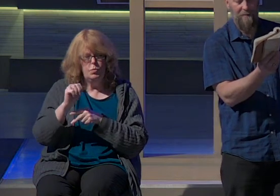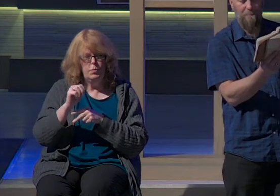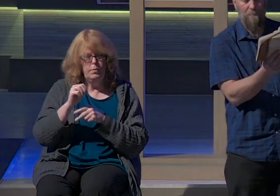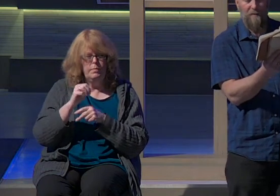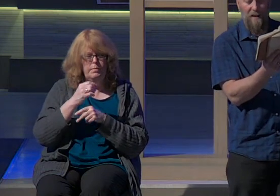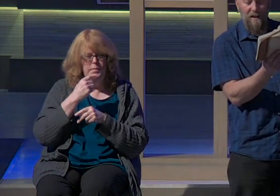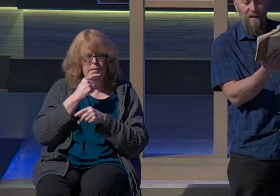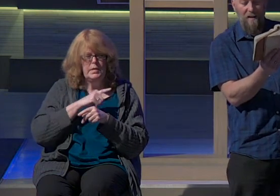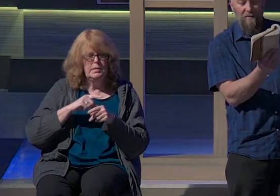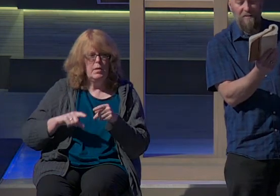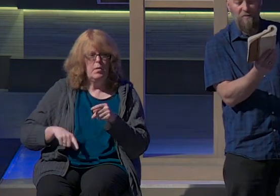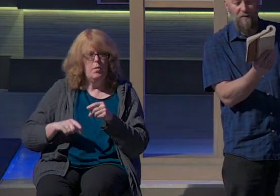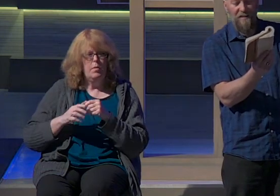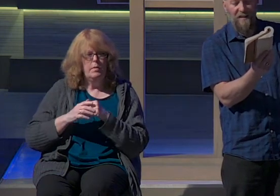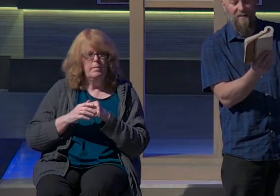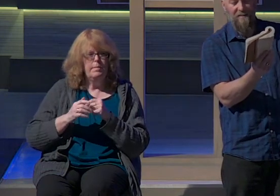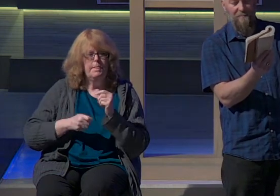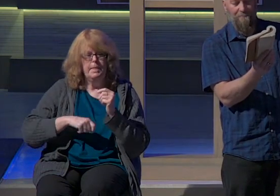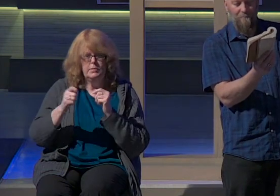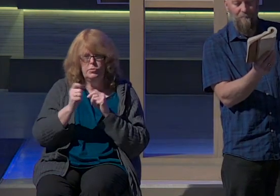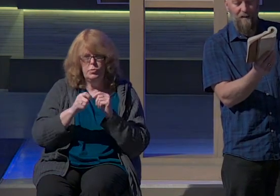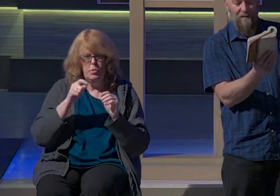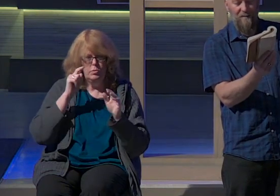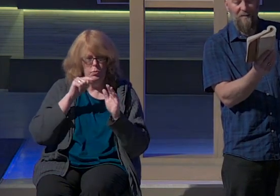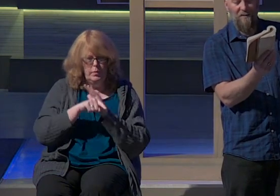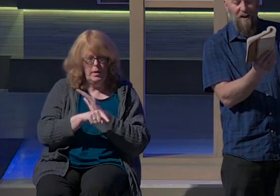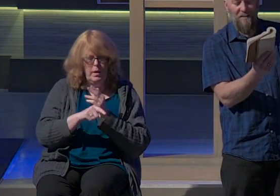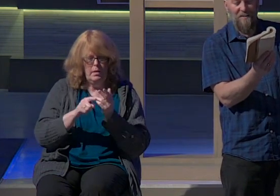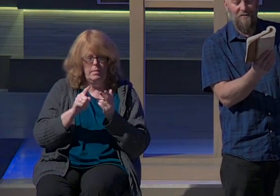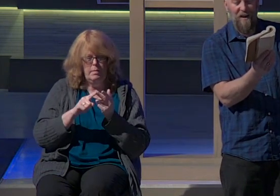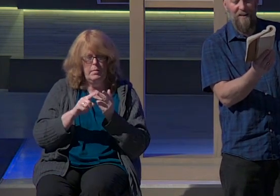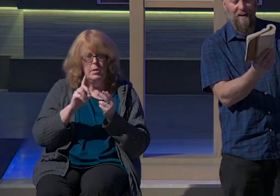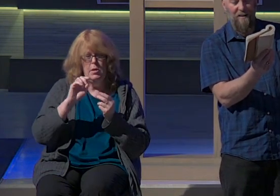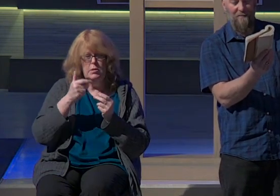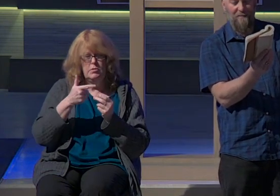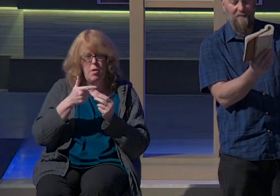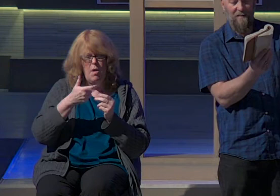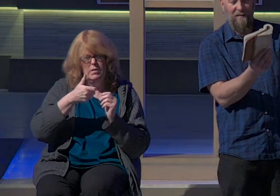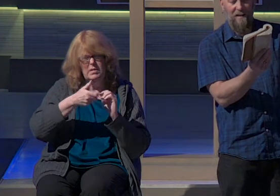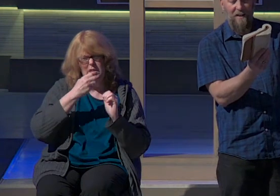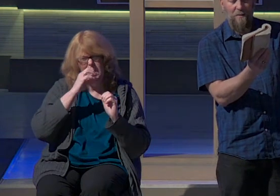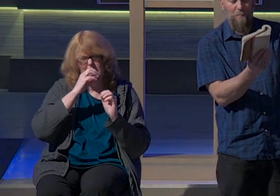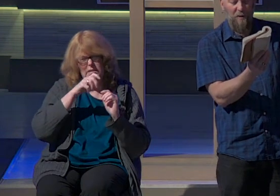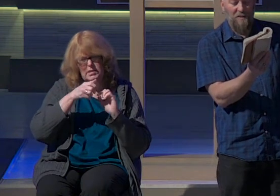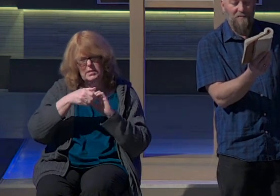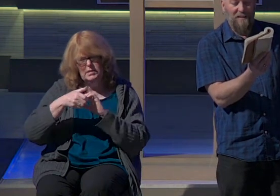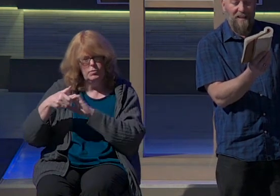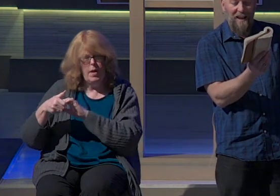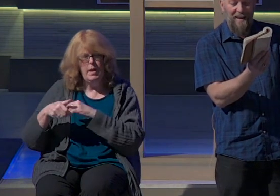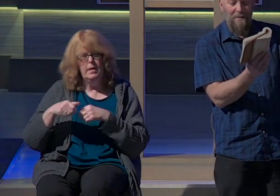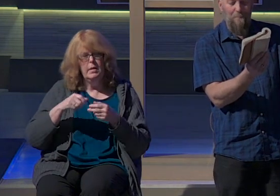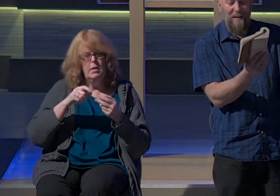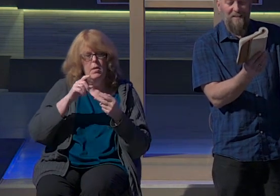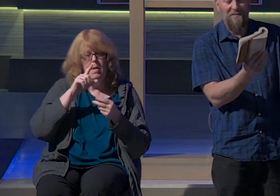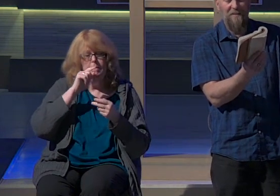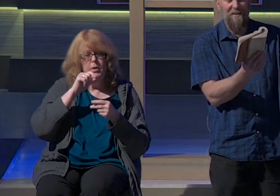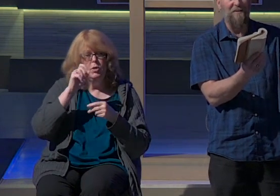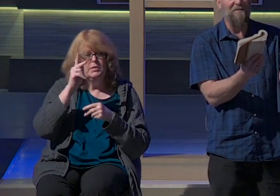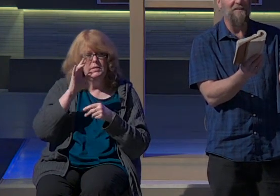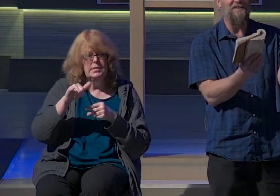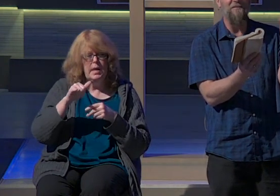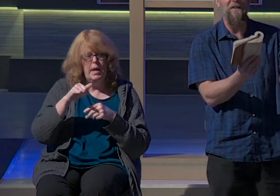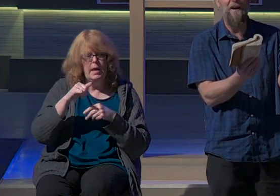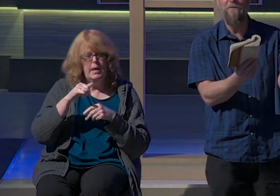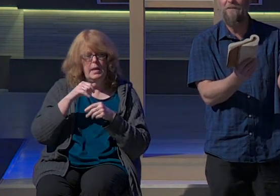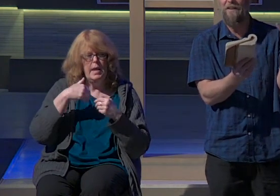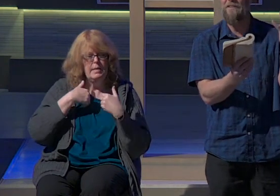Lord. The sword to kill, the dogs to drag off, the birds of the sky and the beasts of the earth